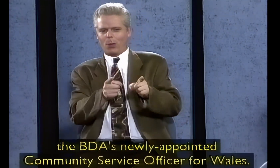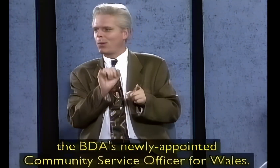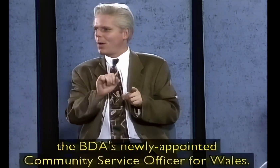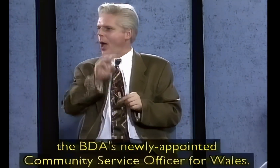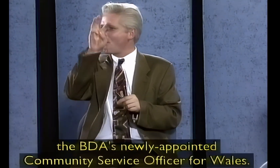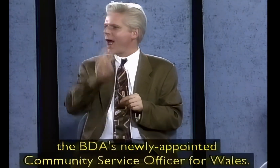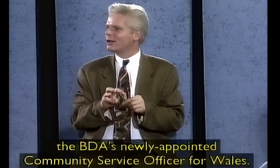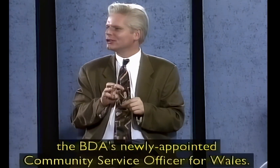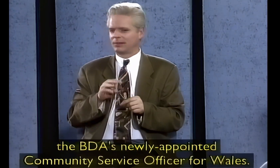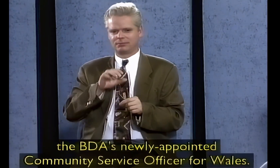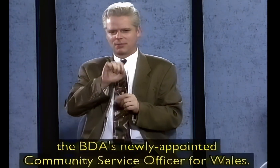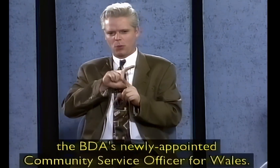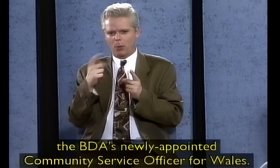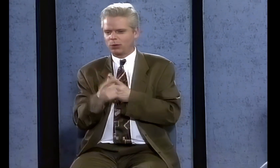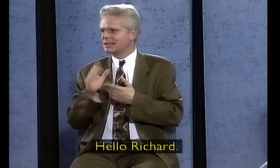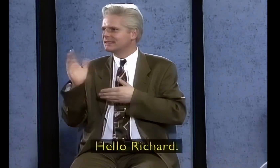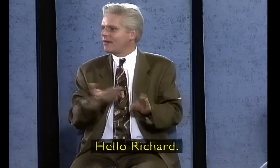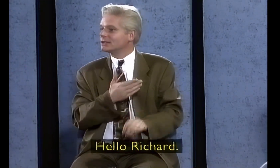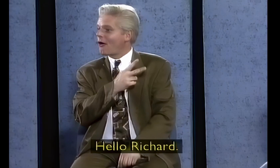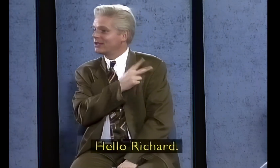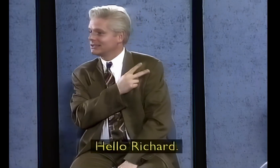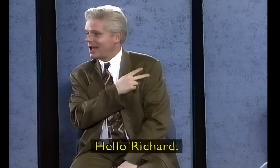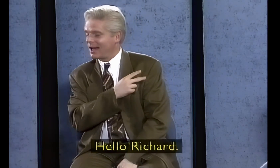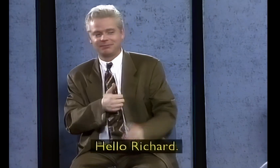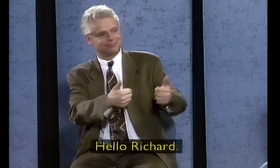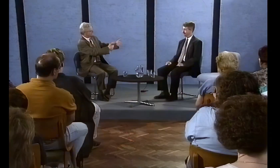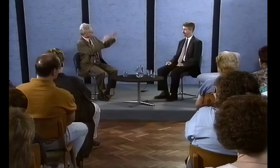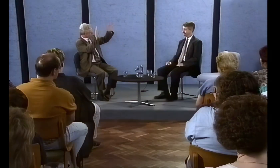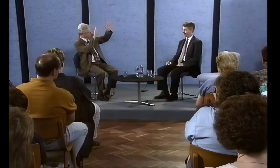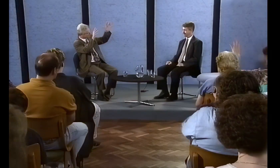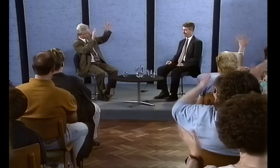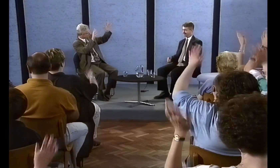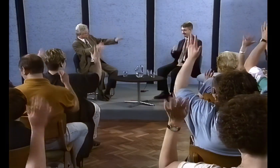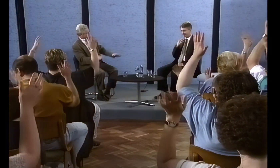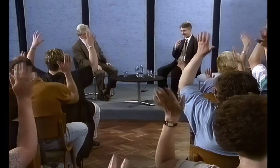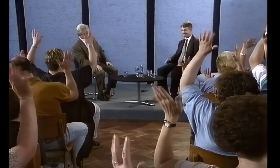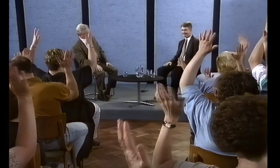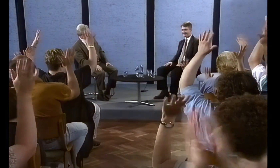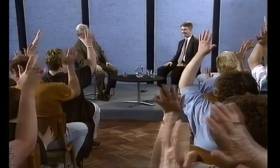Service Officer for Wales. Hello, Richard. Thank you.